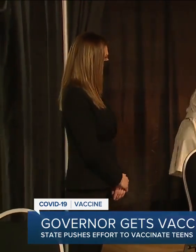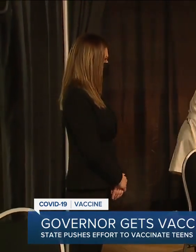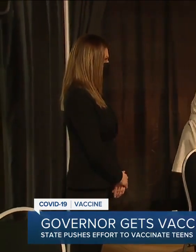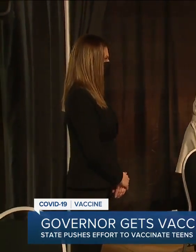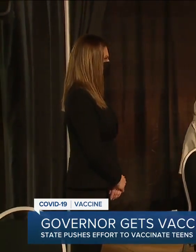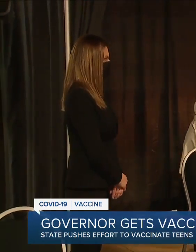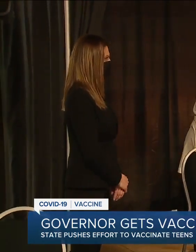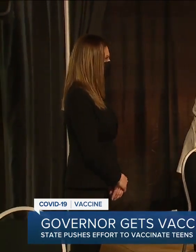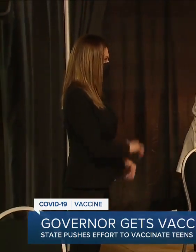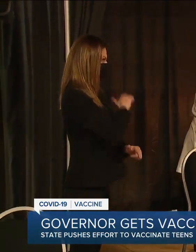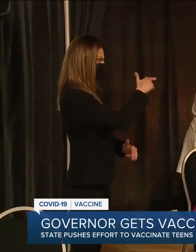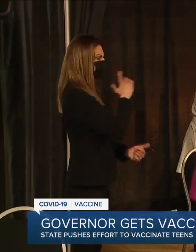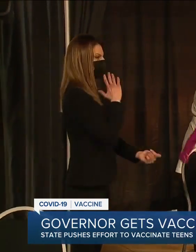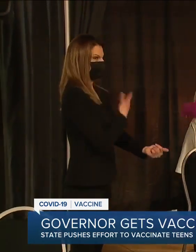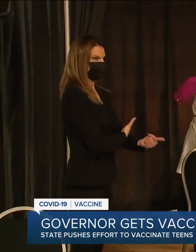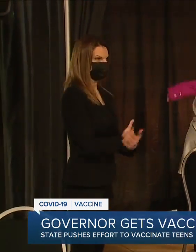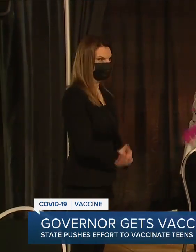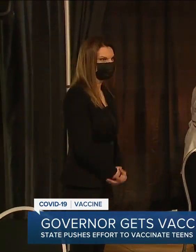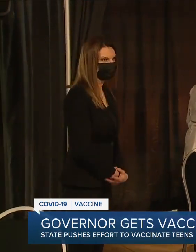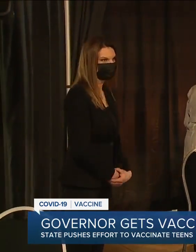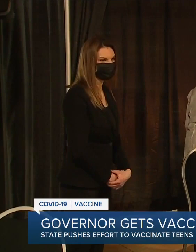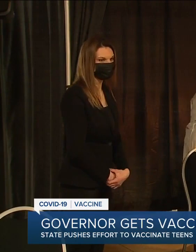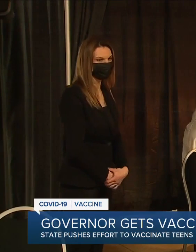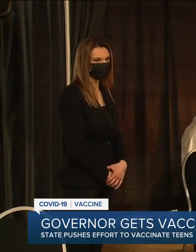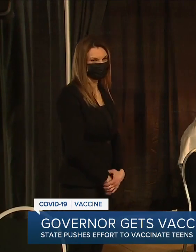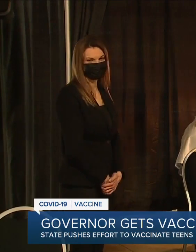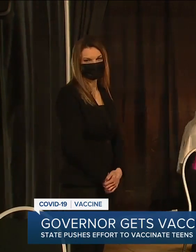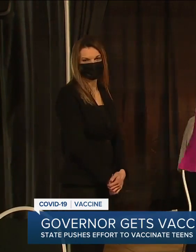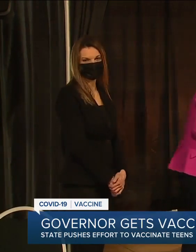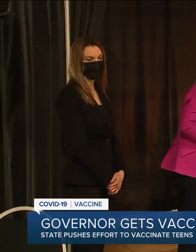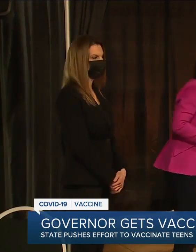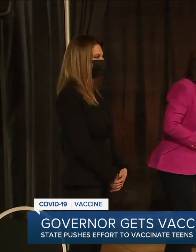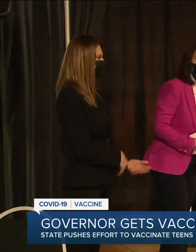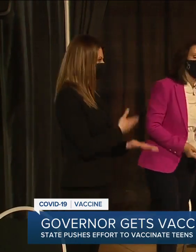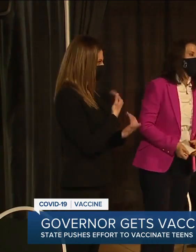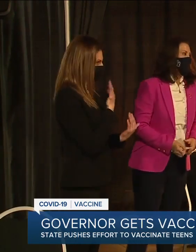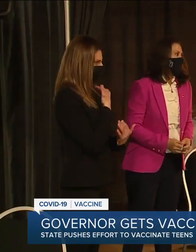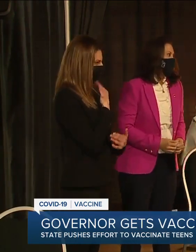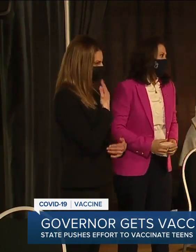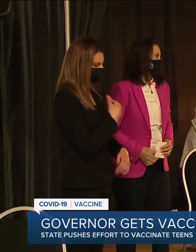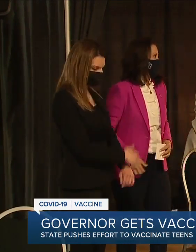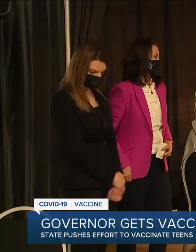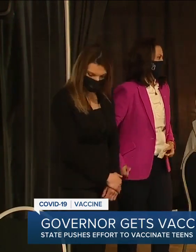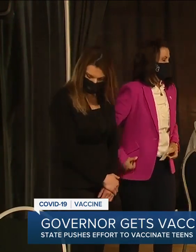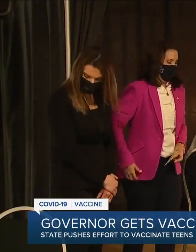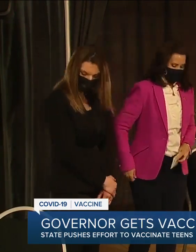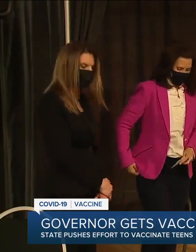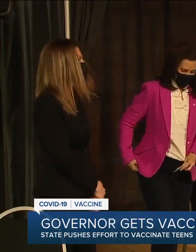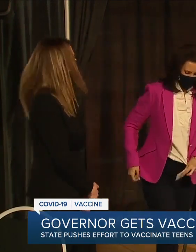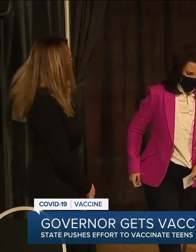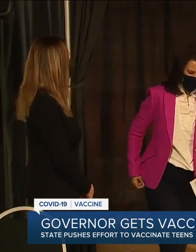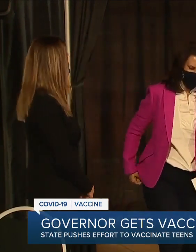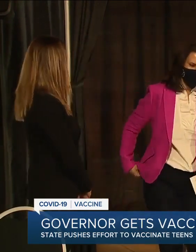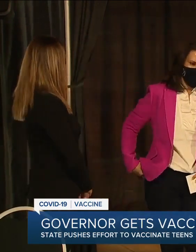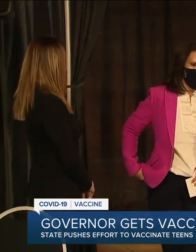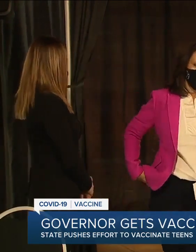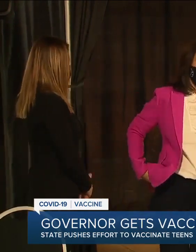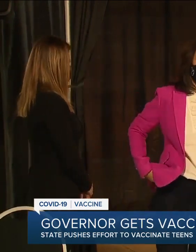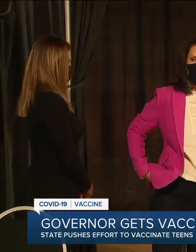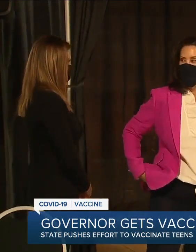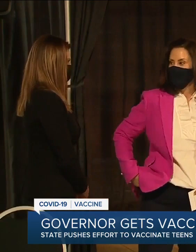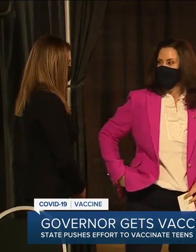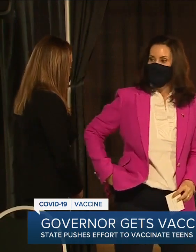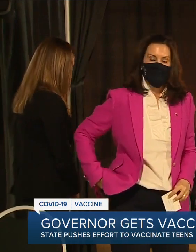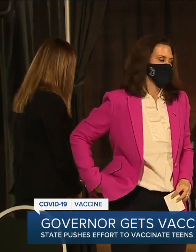Whitmer brought her 19-year-old daughter Sherry with her today, both of them receiving their first shot, and she's encouraging other parents to